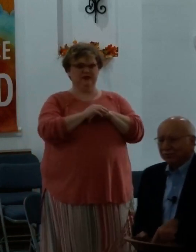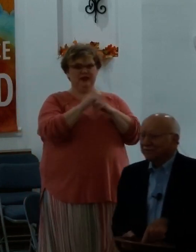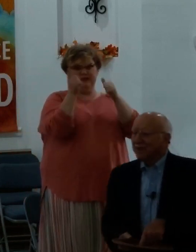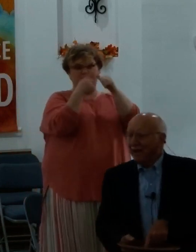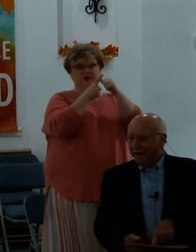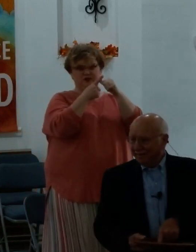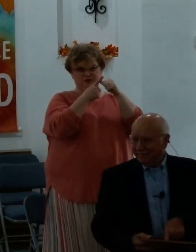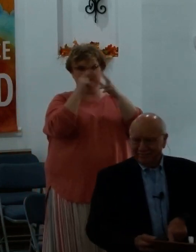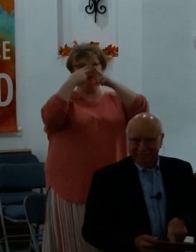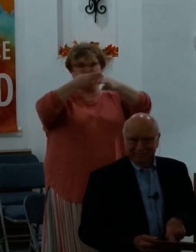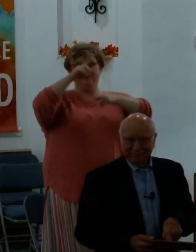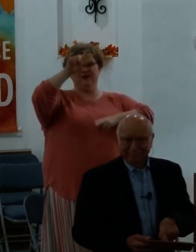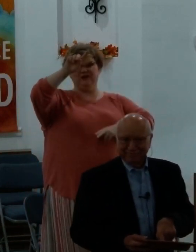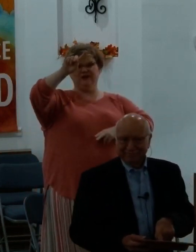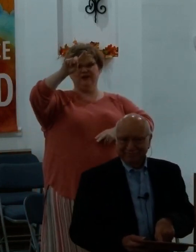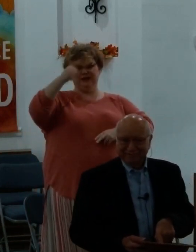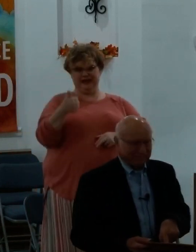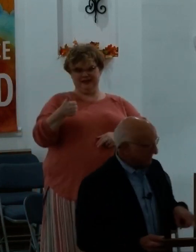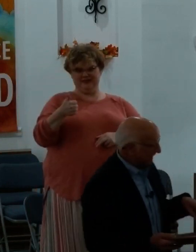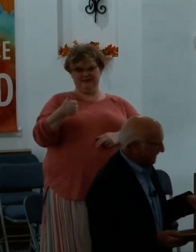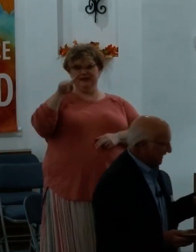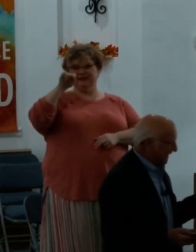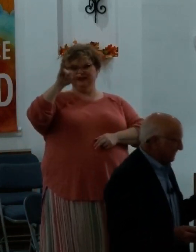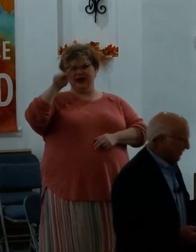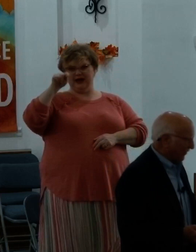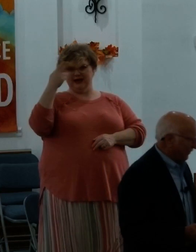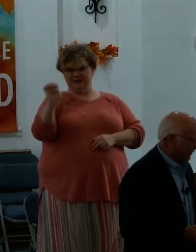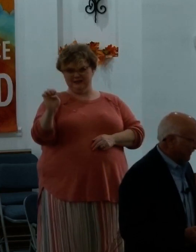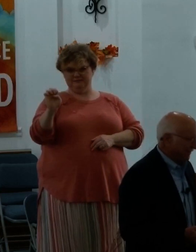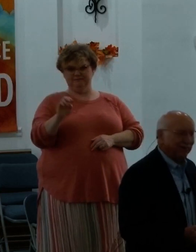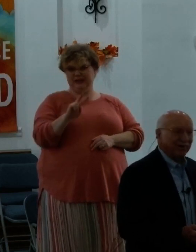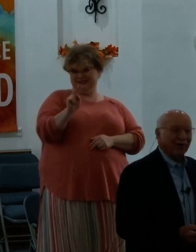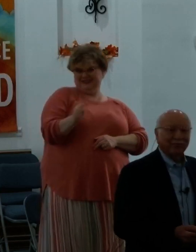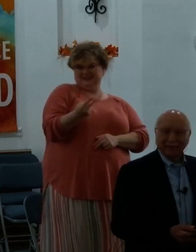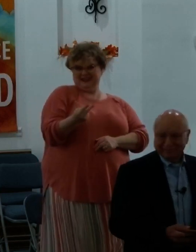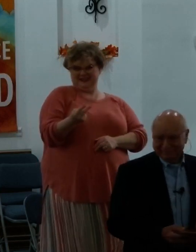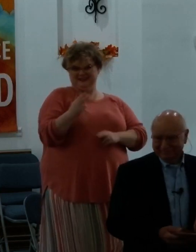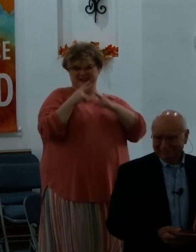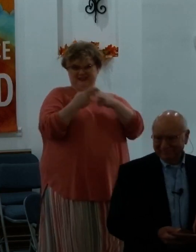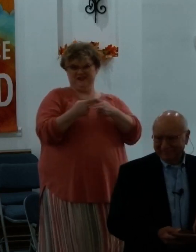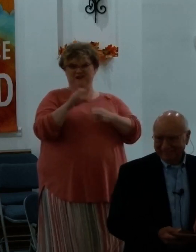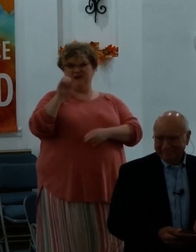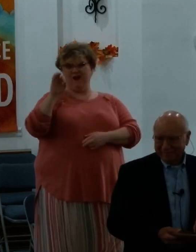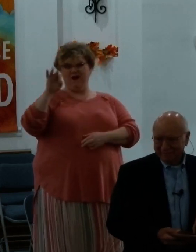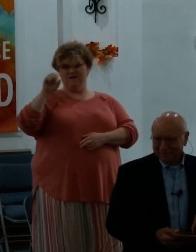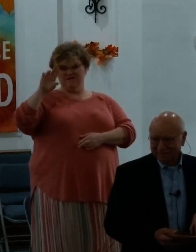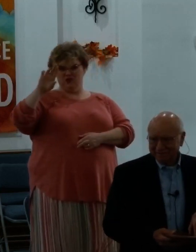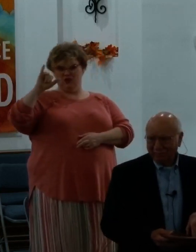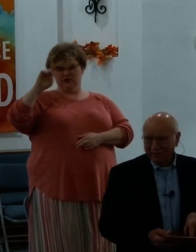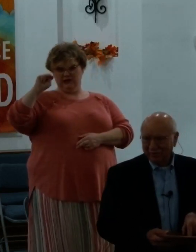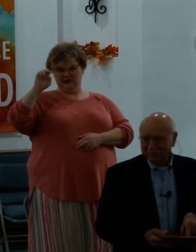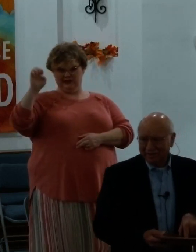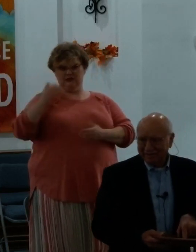called tithe. The second dime is called offering. The Bible